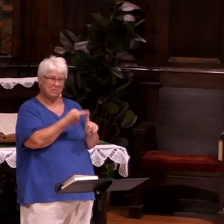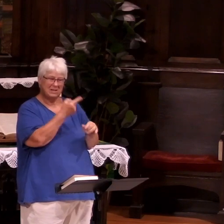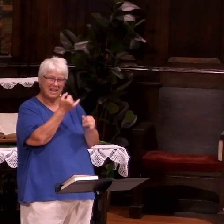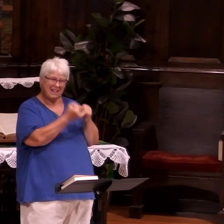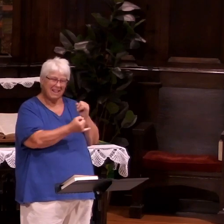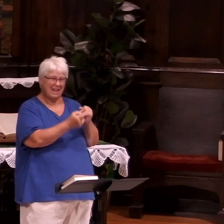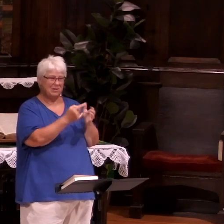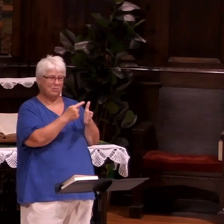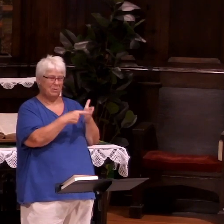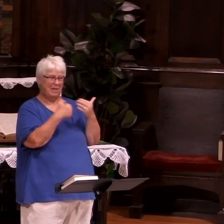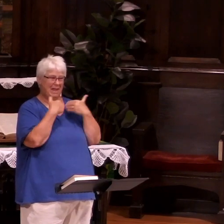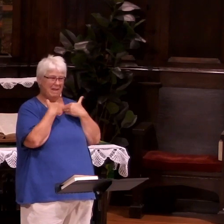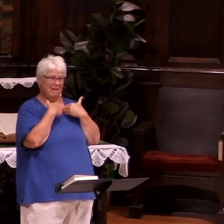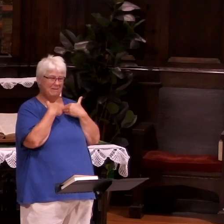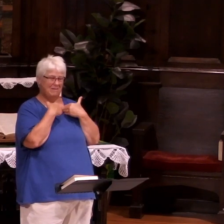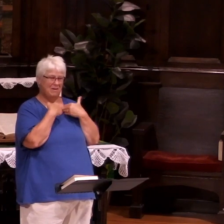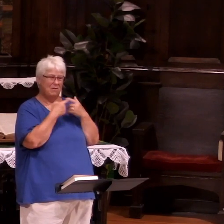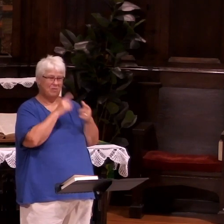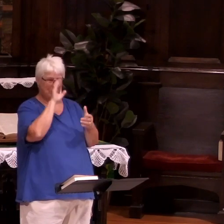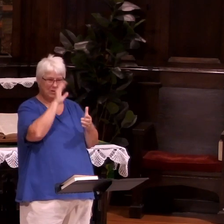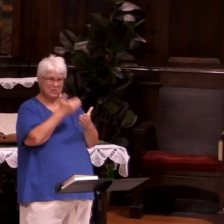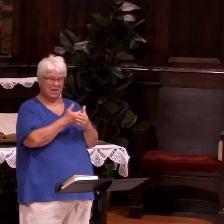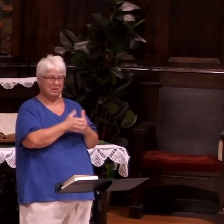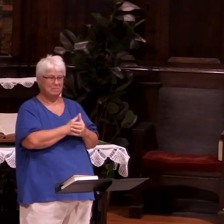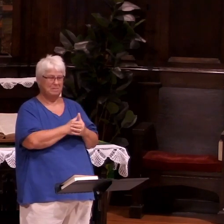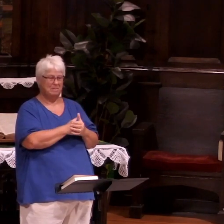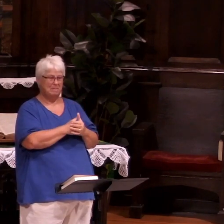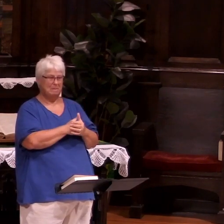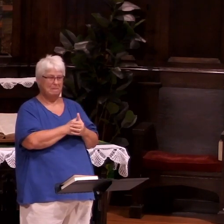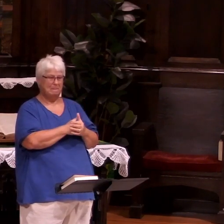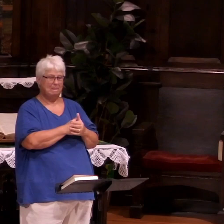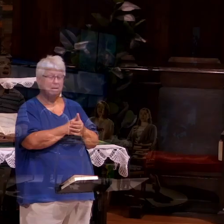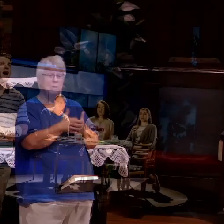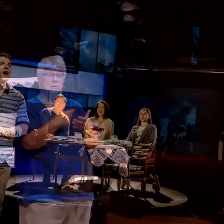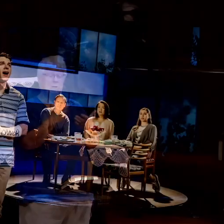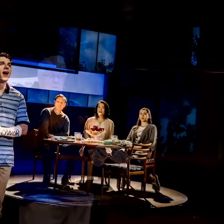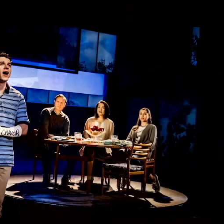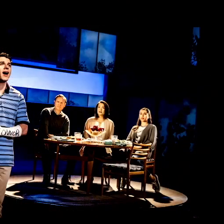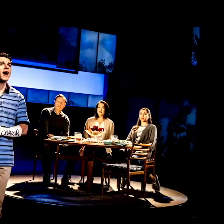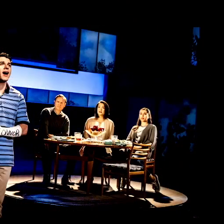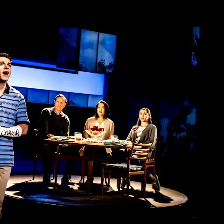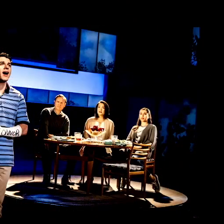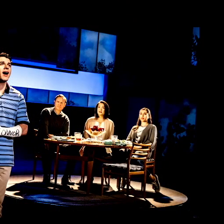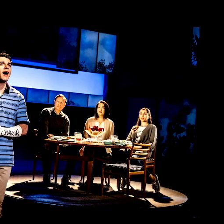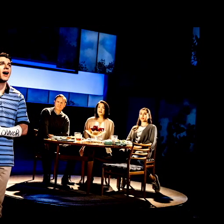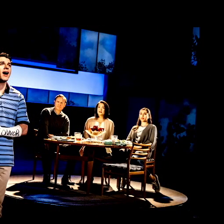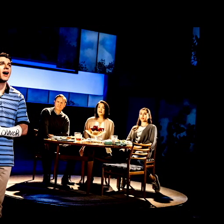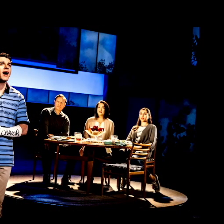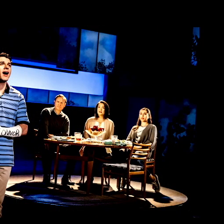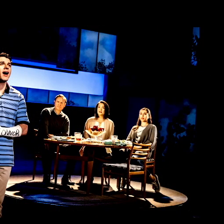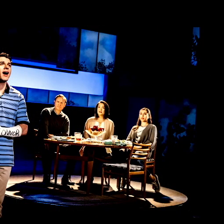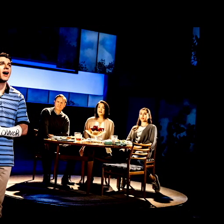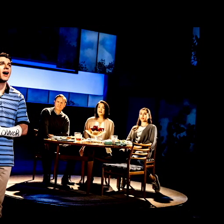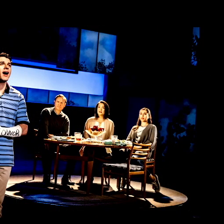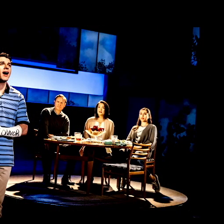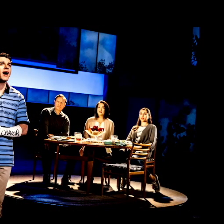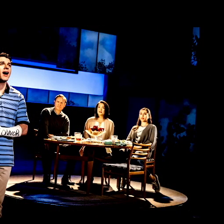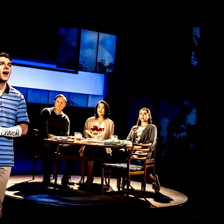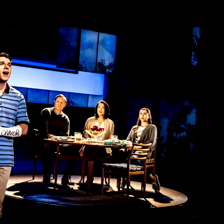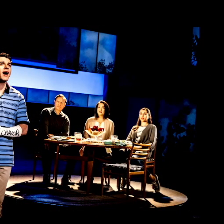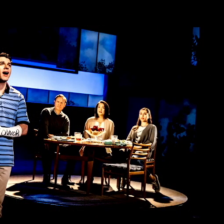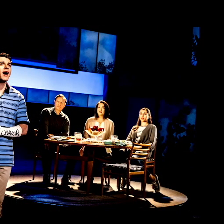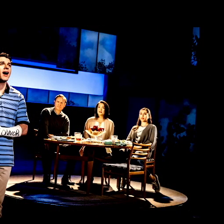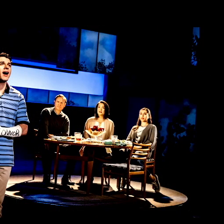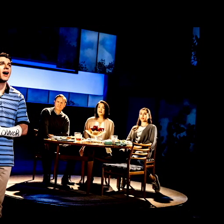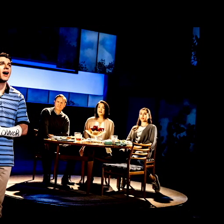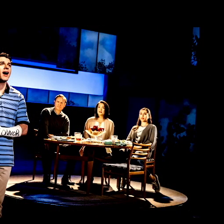last thing they have of their son. And so, Evan goes along with